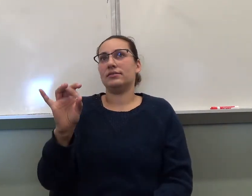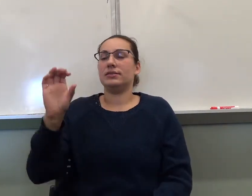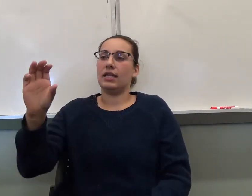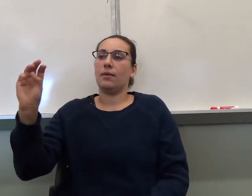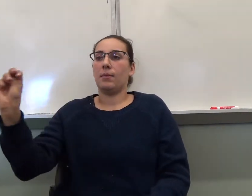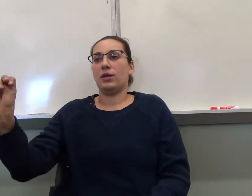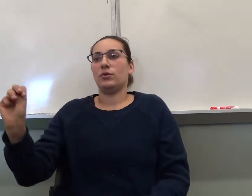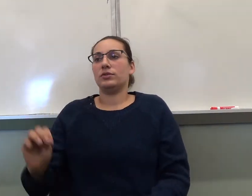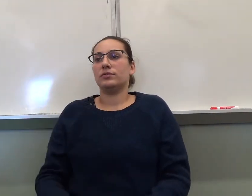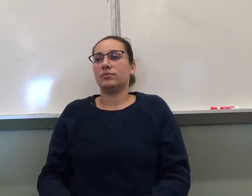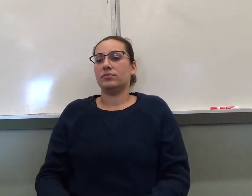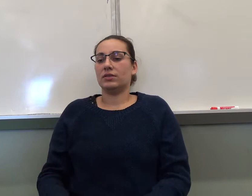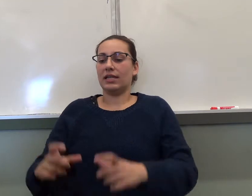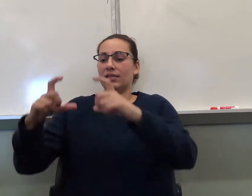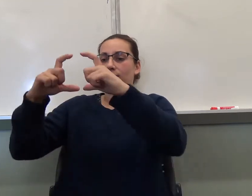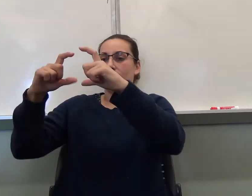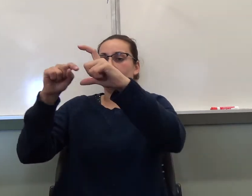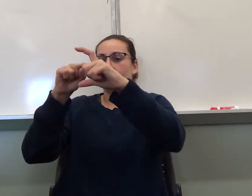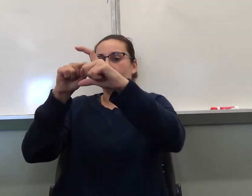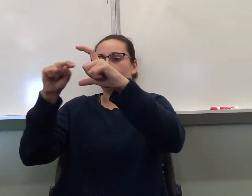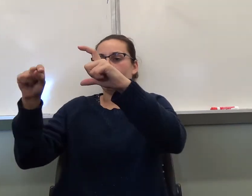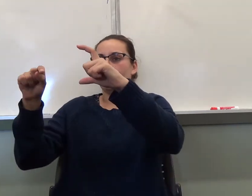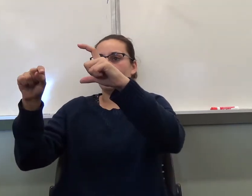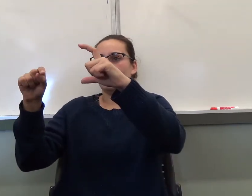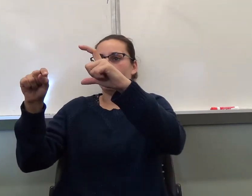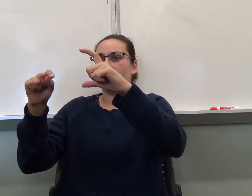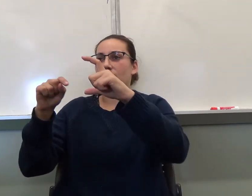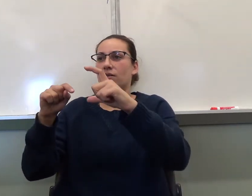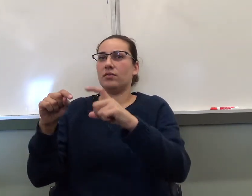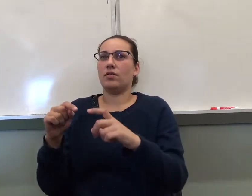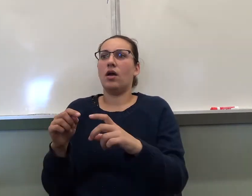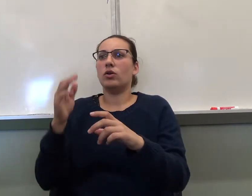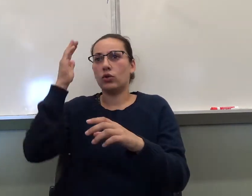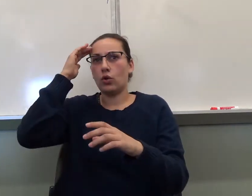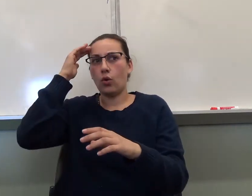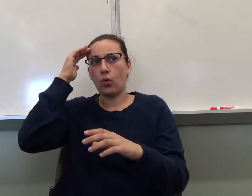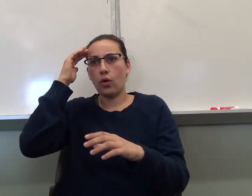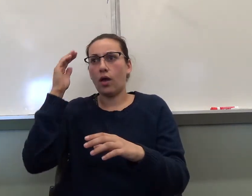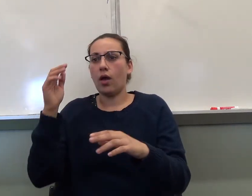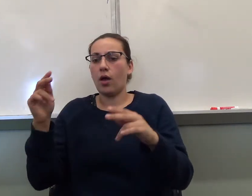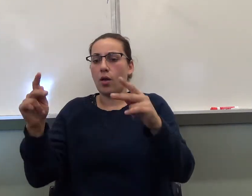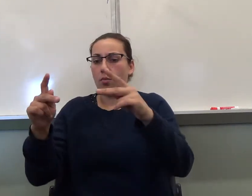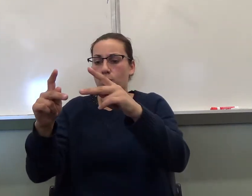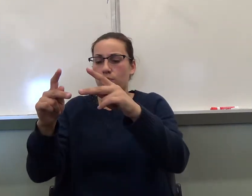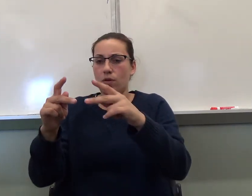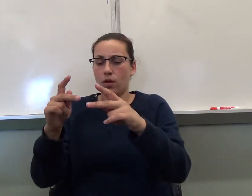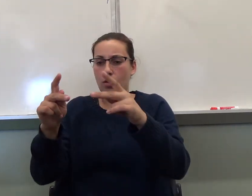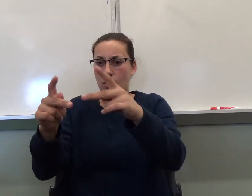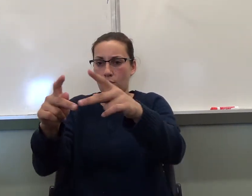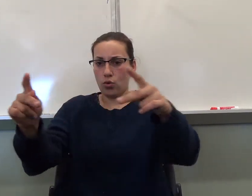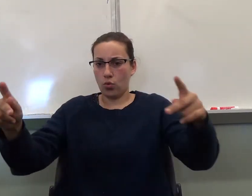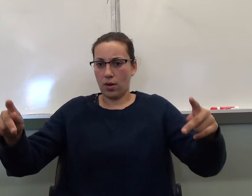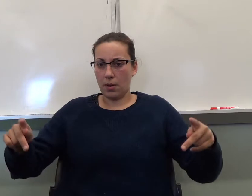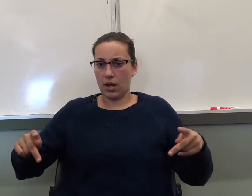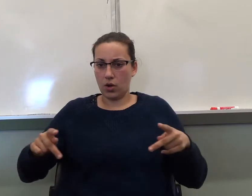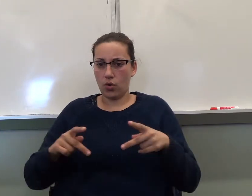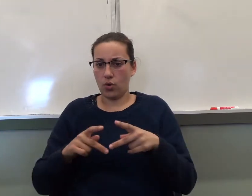do you get the circumference or The the perimeter. circumference? Yeah, the perimeter of a circle is called circumference, but that's a complicated formula.